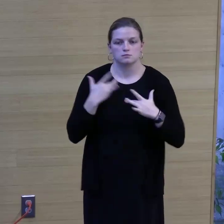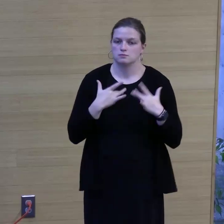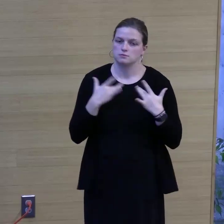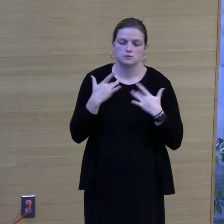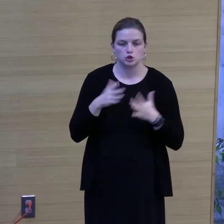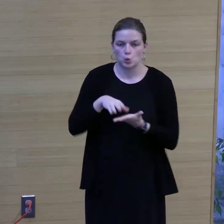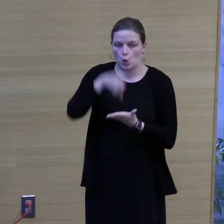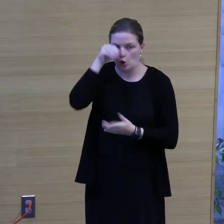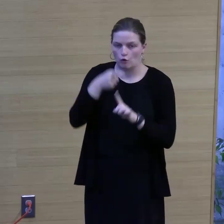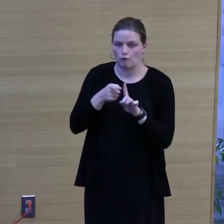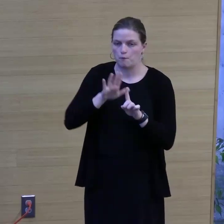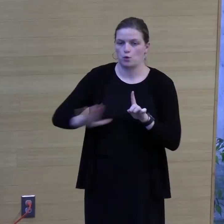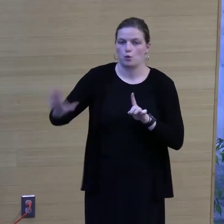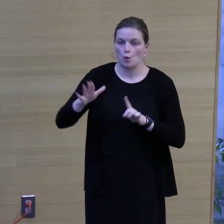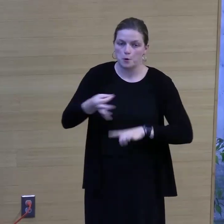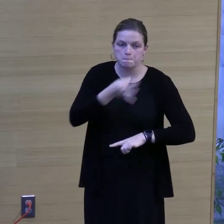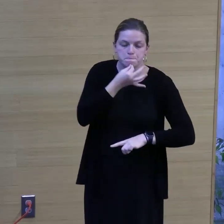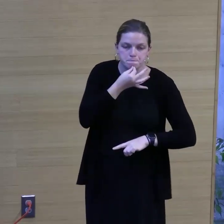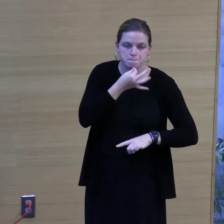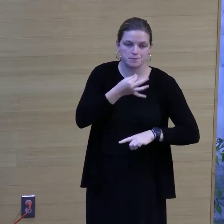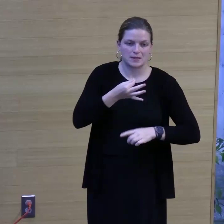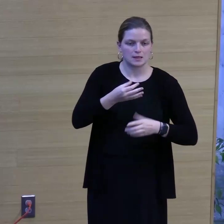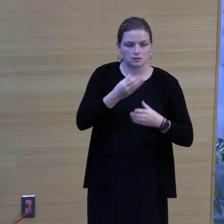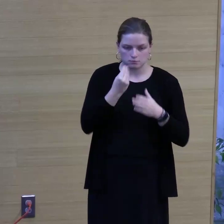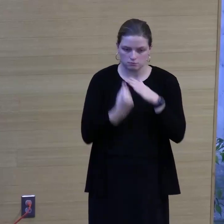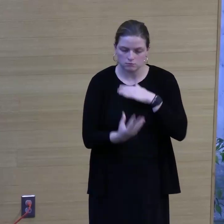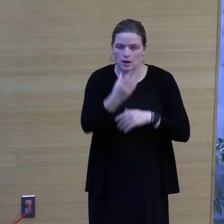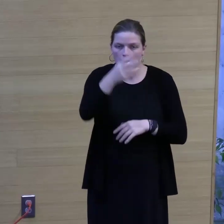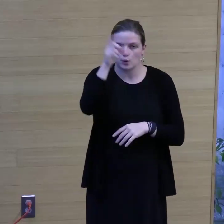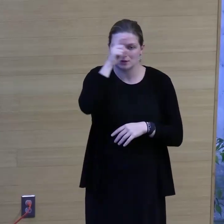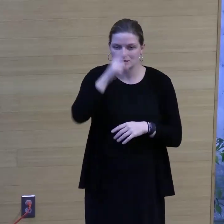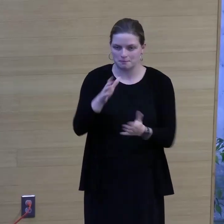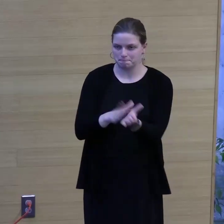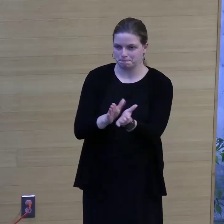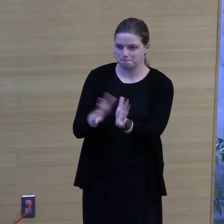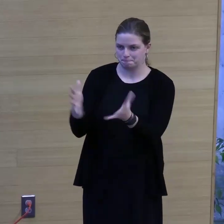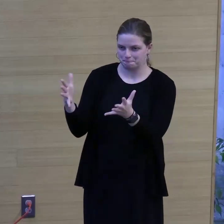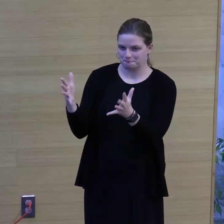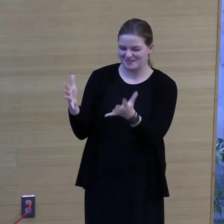from your expertise, insights, and wisdom. We should clap again.